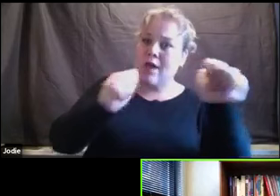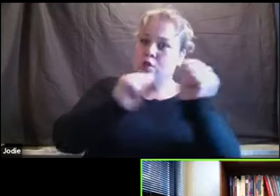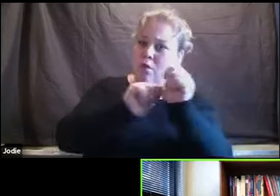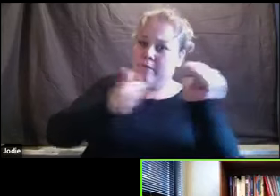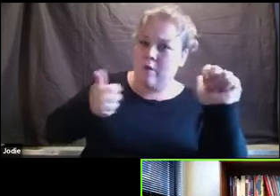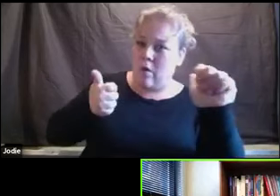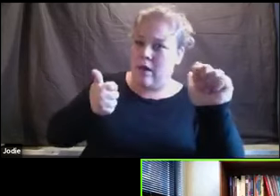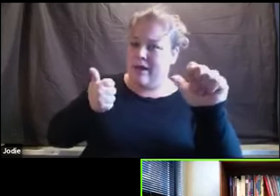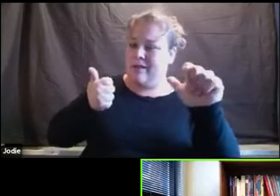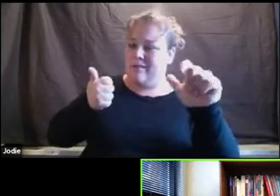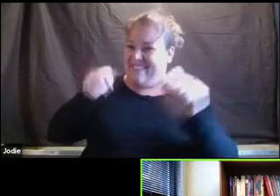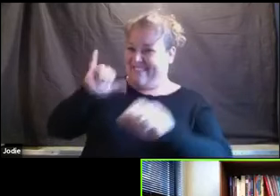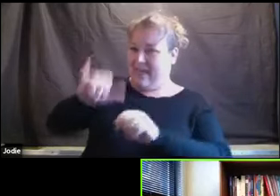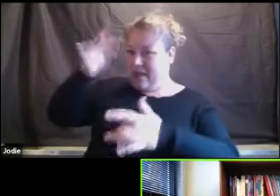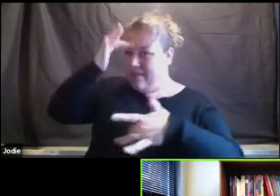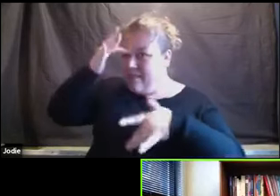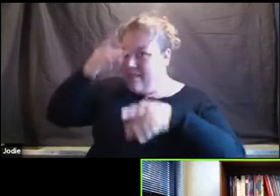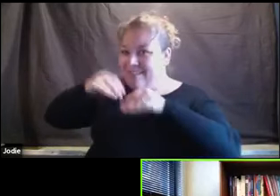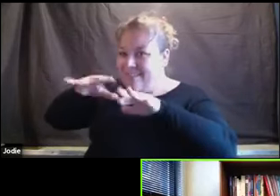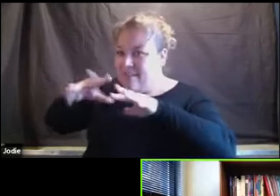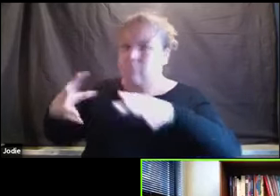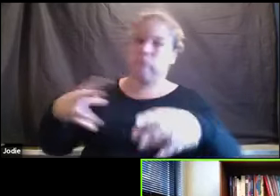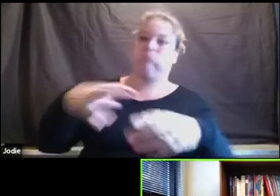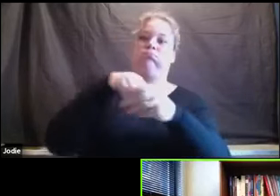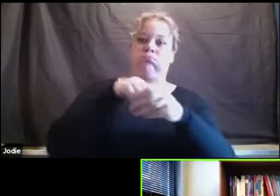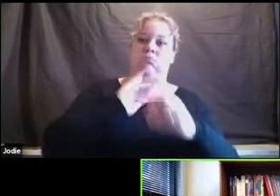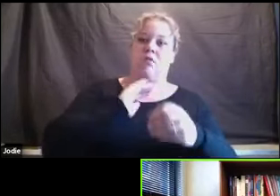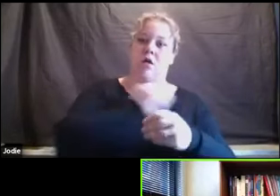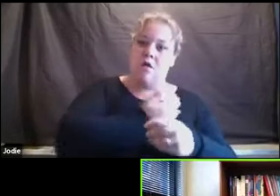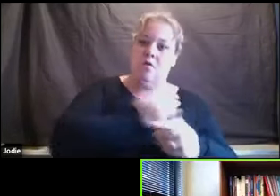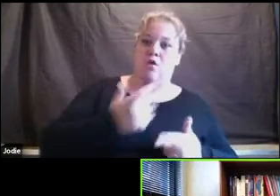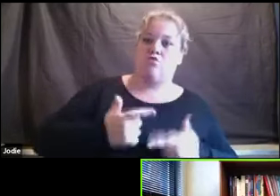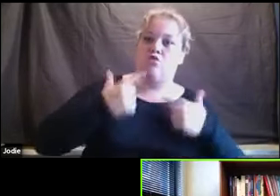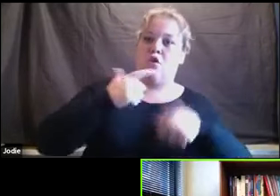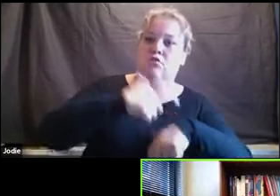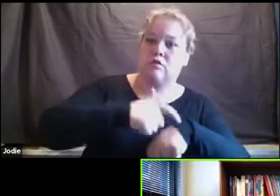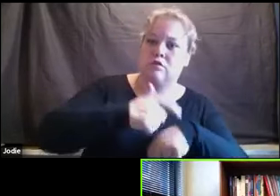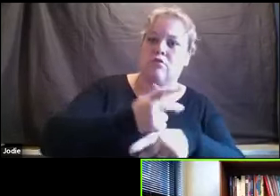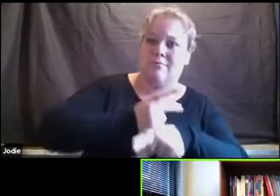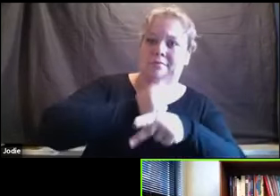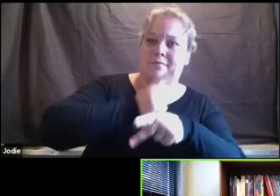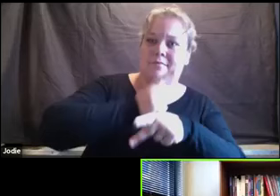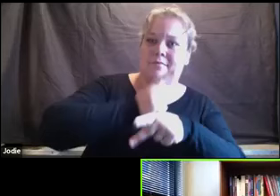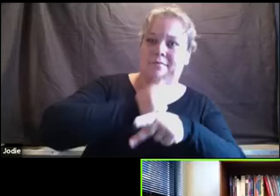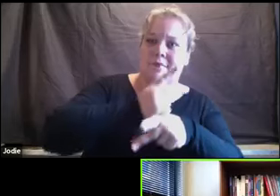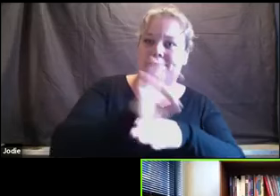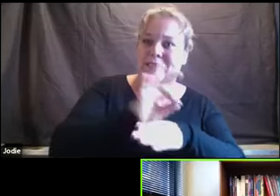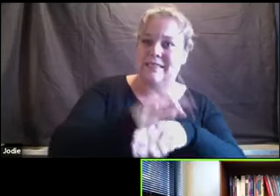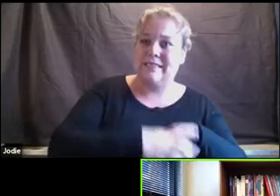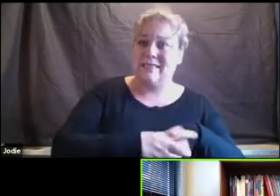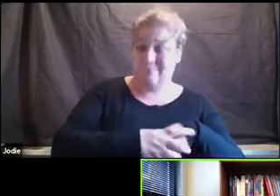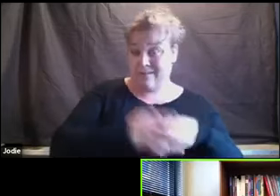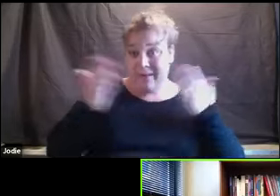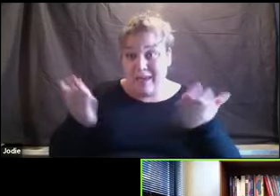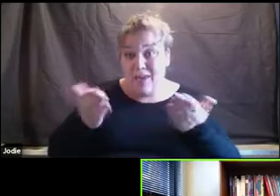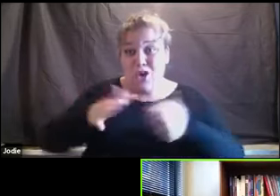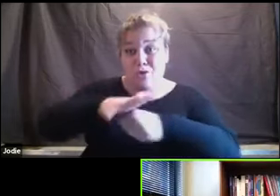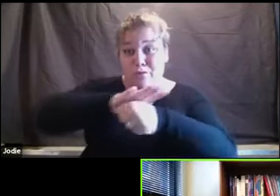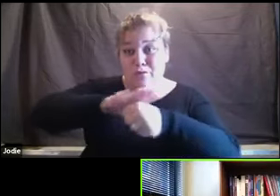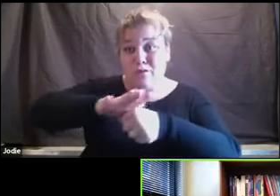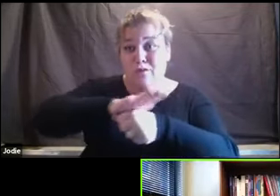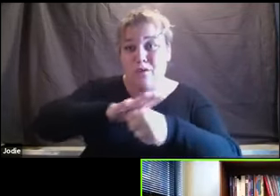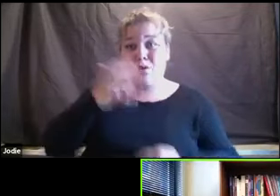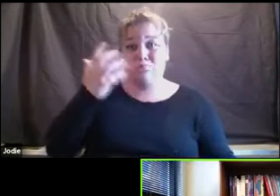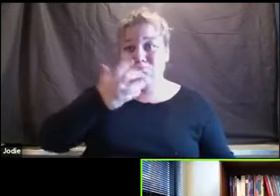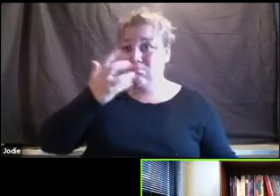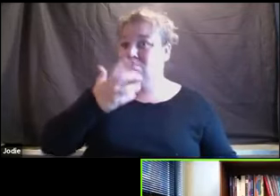rate is. The local facilities have done an excellent job doing this, and they're all, I think, very well prepared